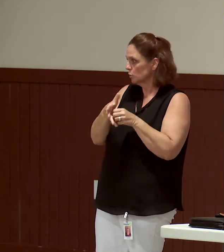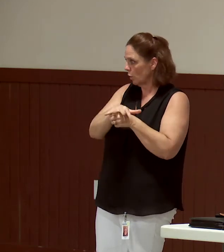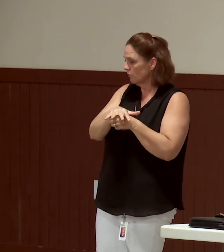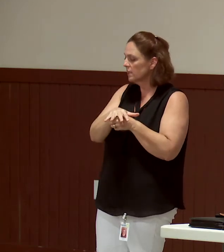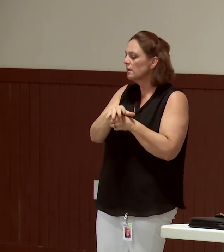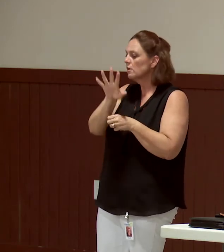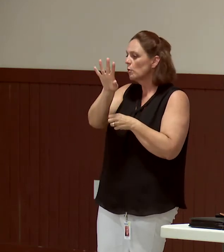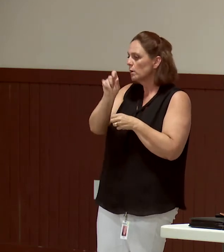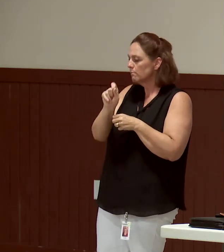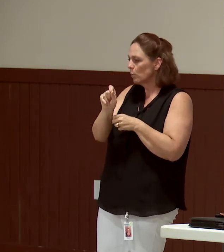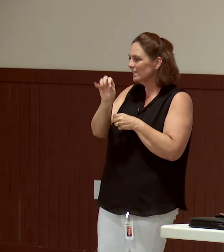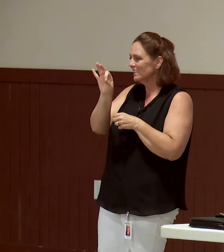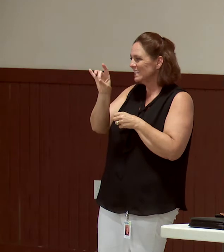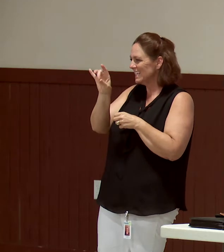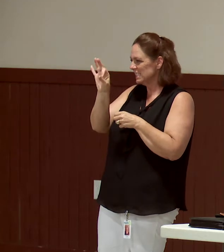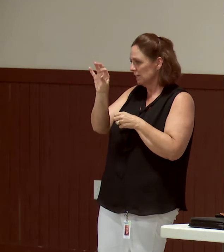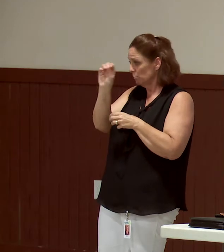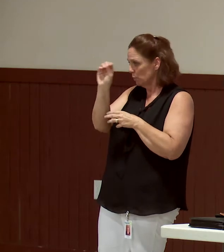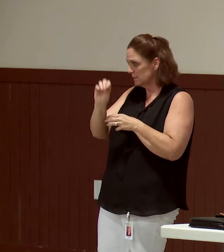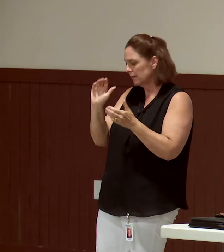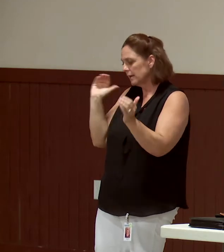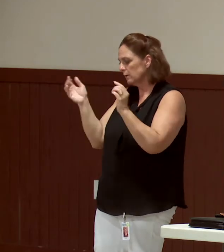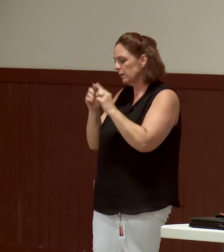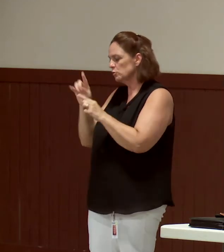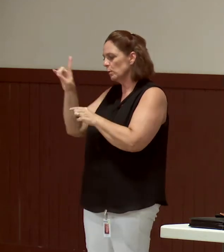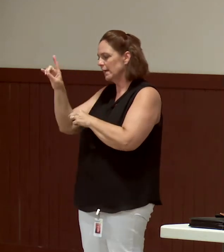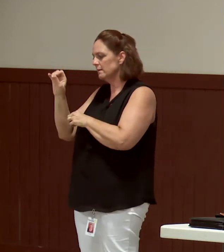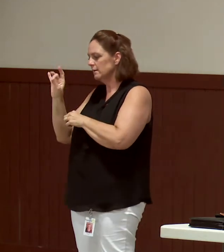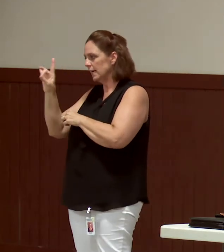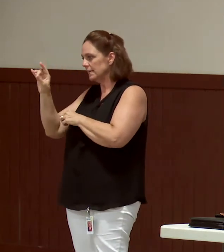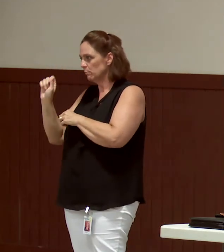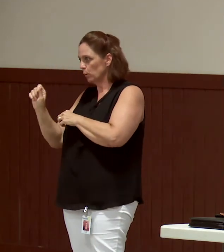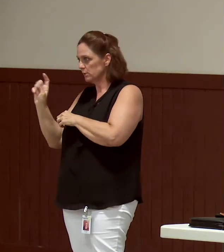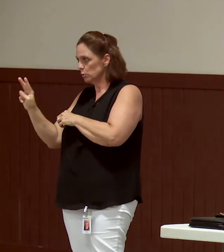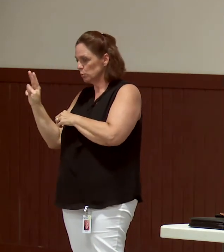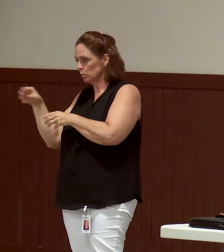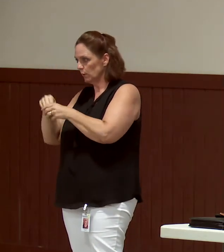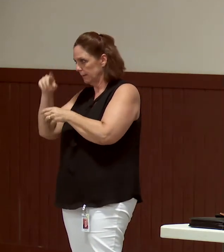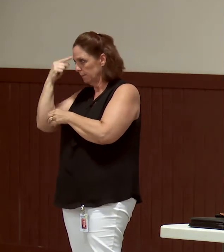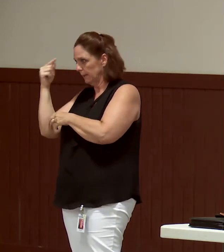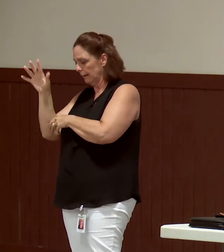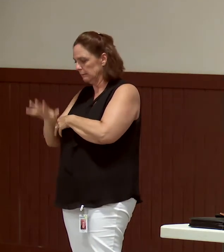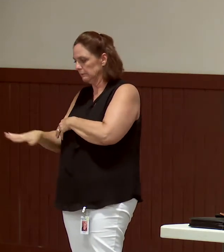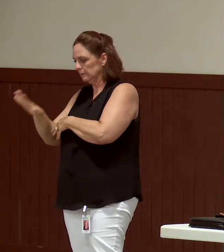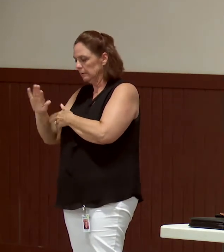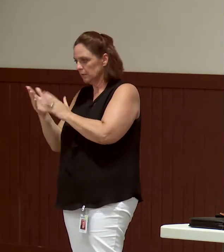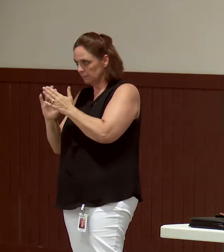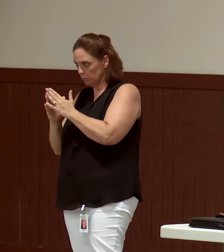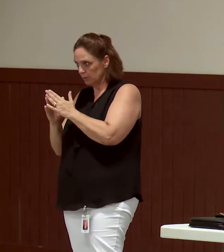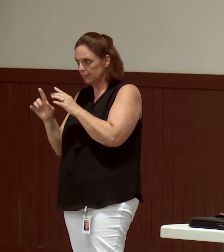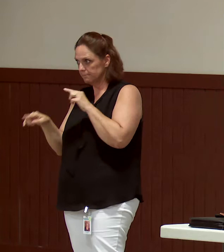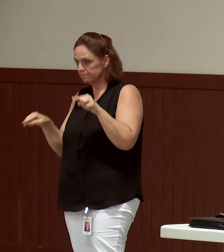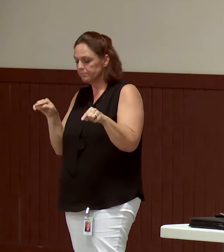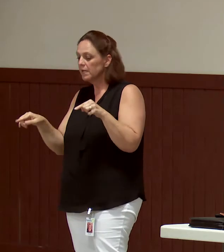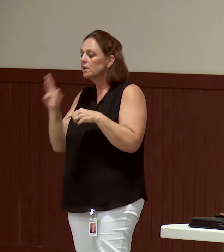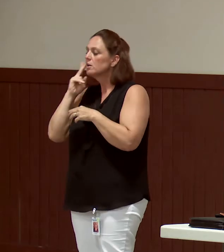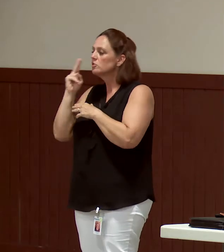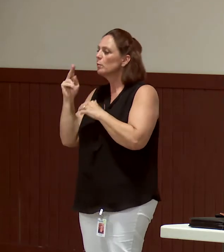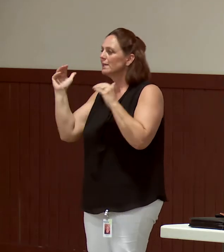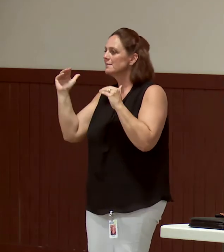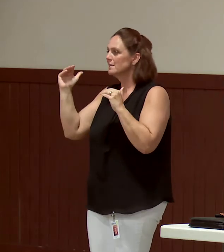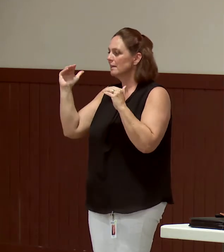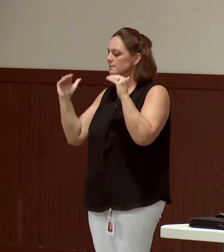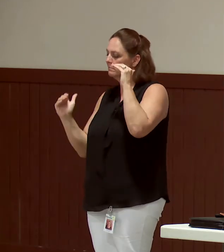about 4.89% compared to 8.22% in the Black community. So we see that Black individuals or